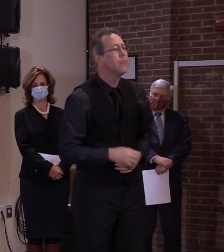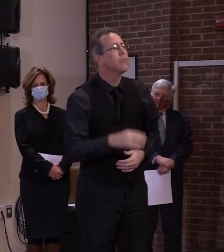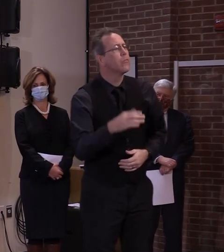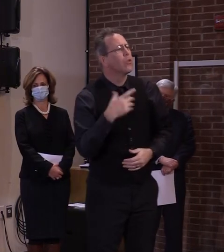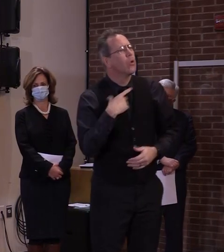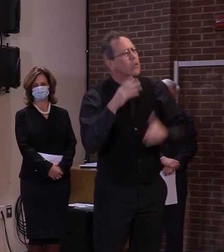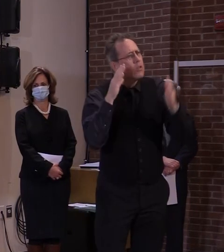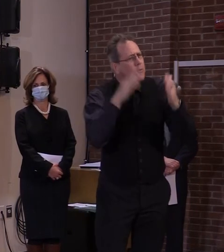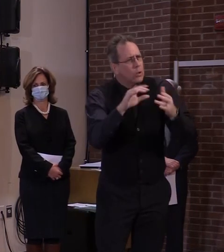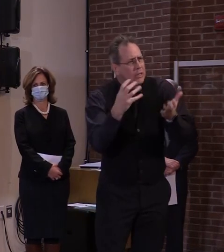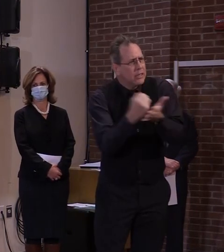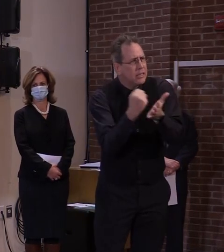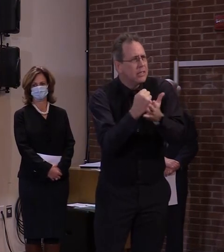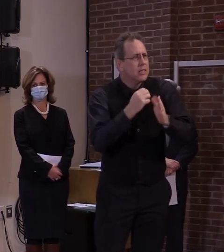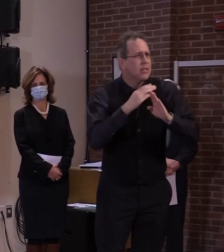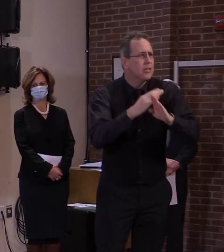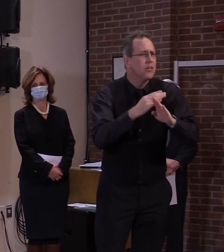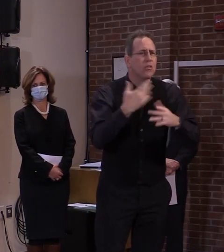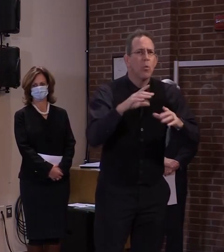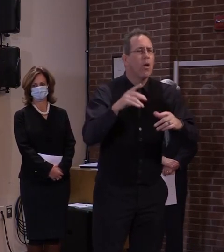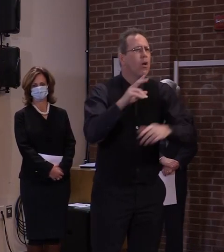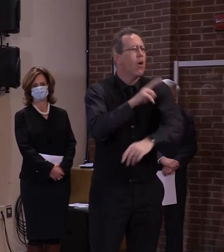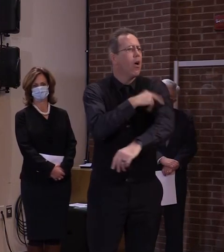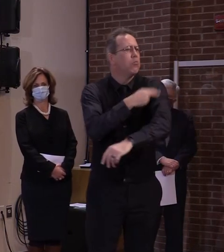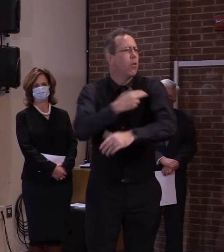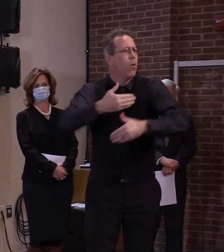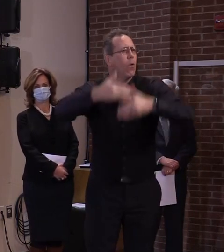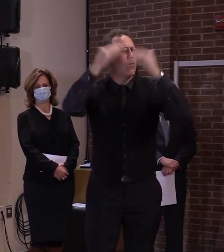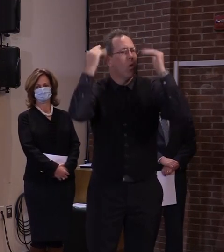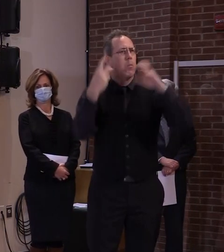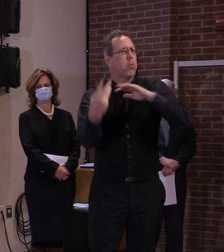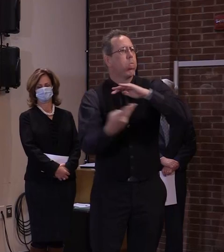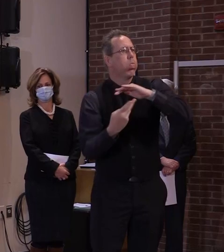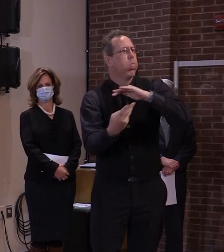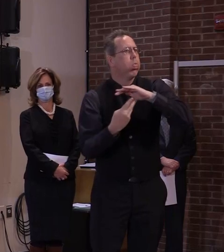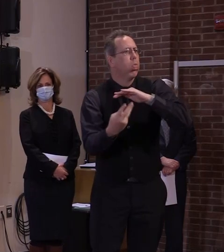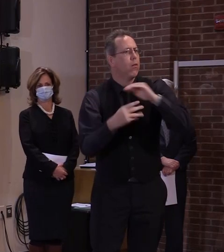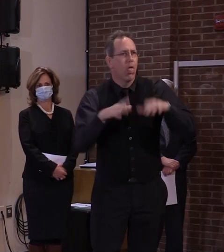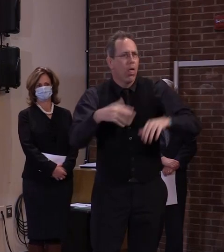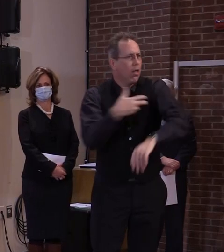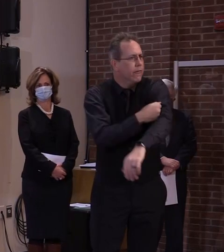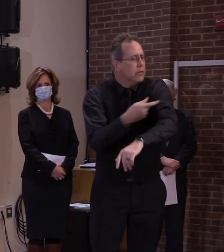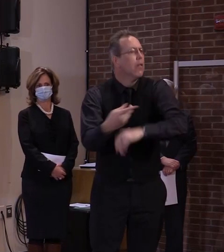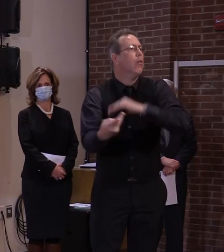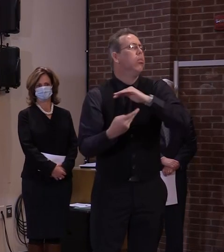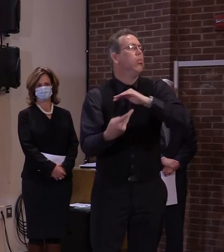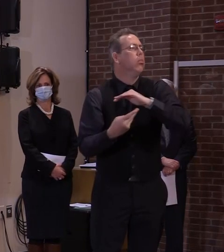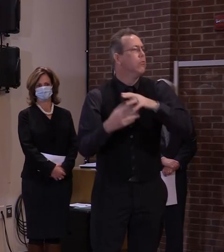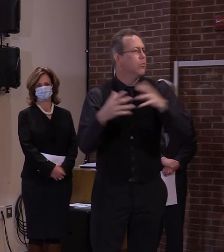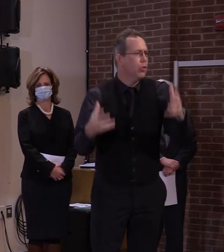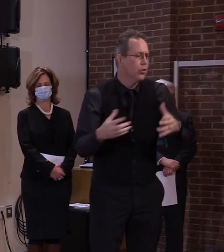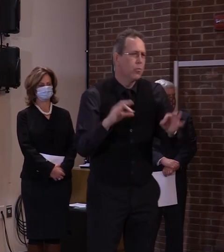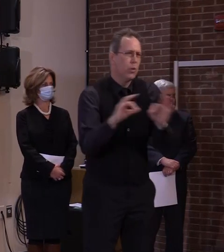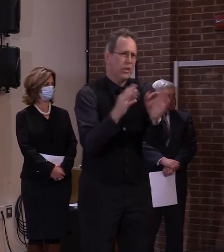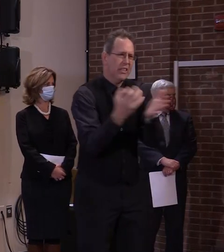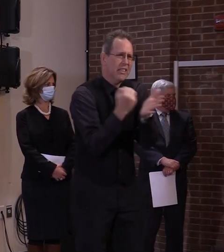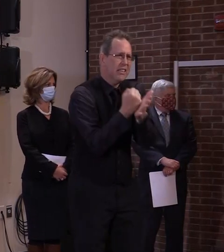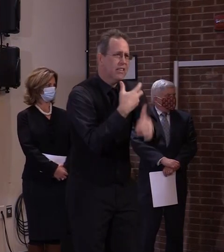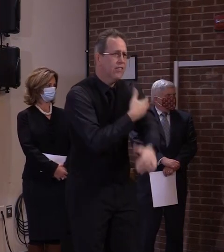rate. Fortunately, we're down almost 40% from our peak a few weeks